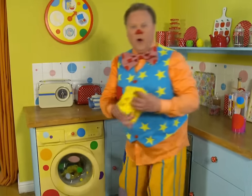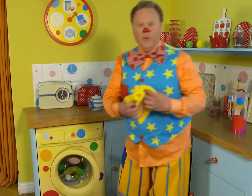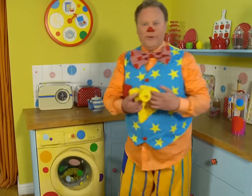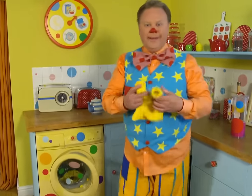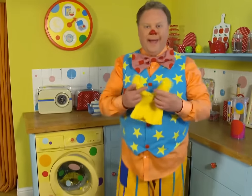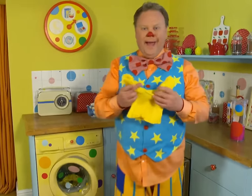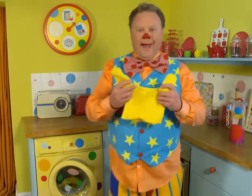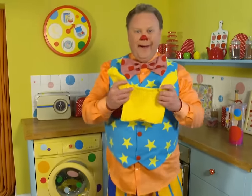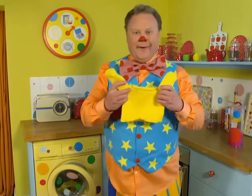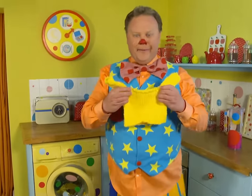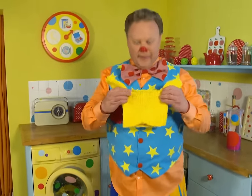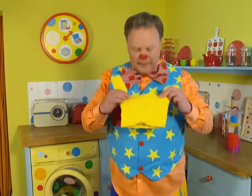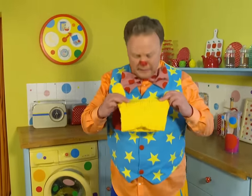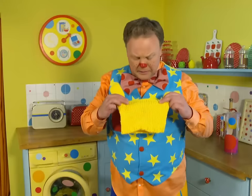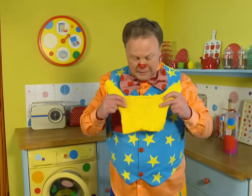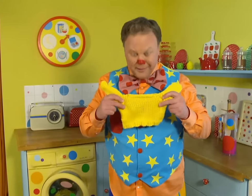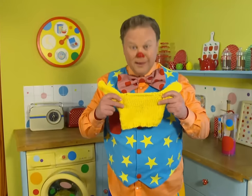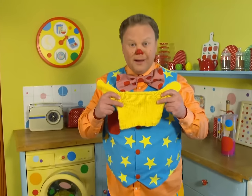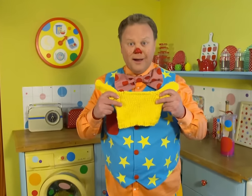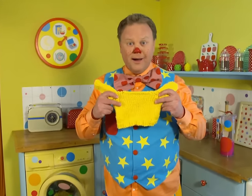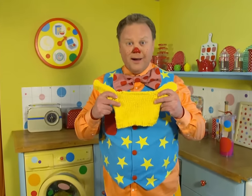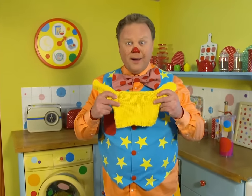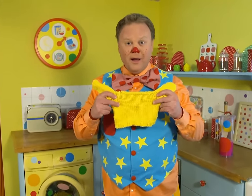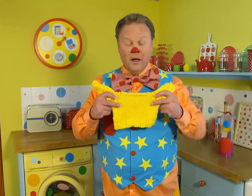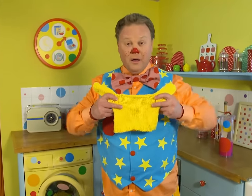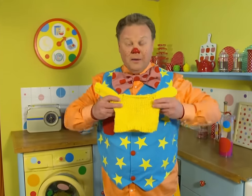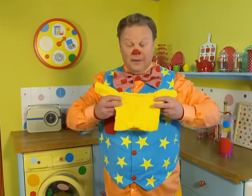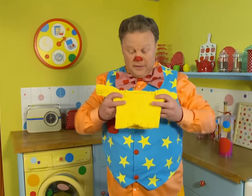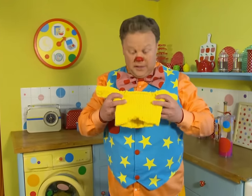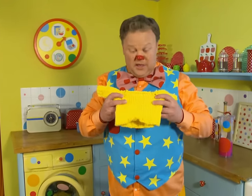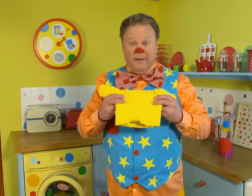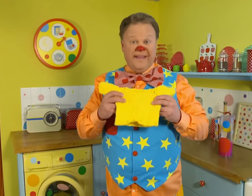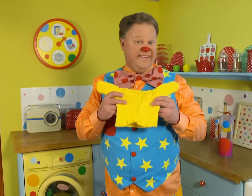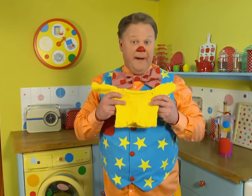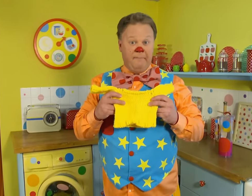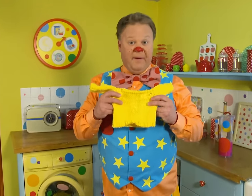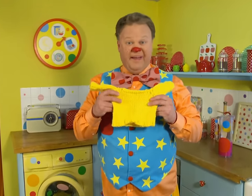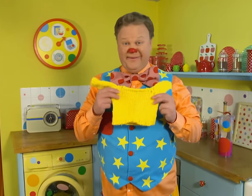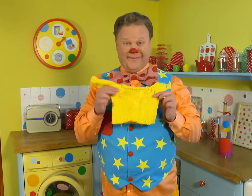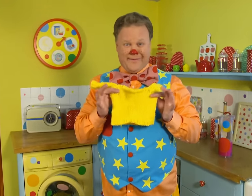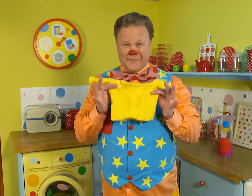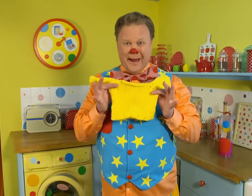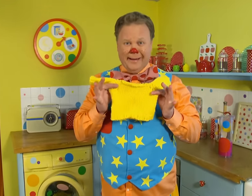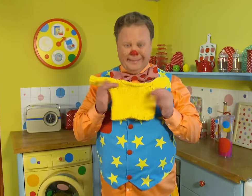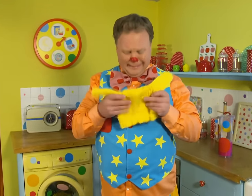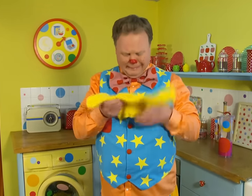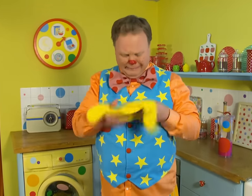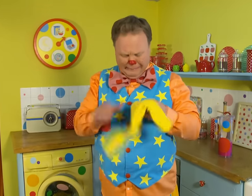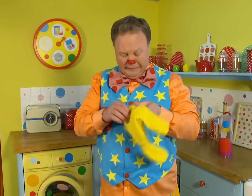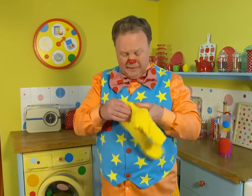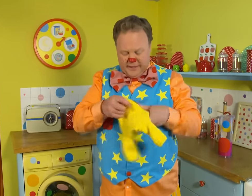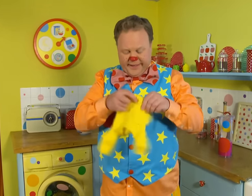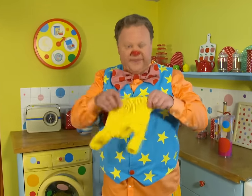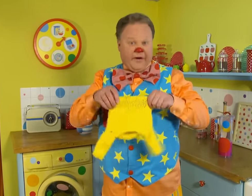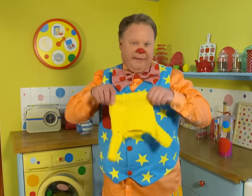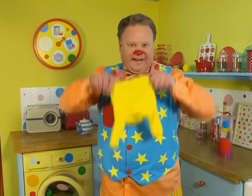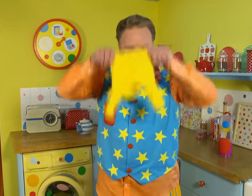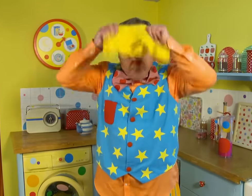Oh no! What's wrong, Mr. Tumble? My jumper has shrunk! Shouldn't be too